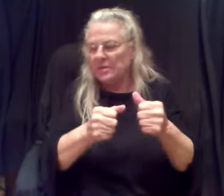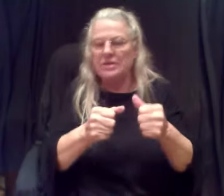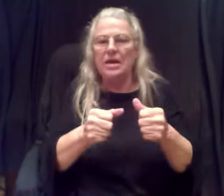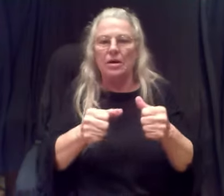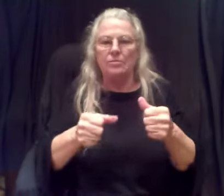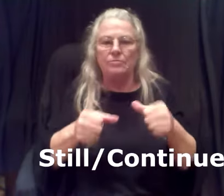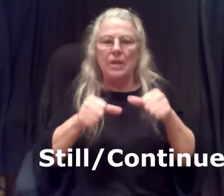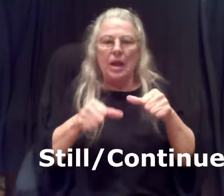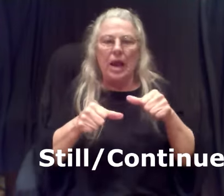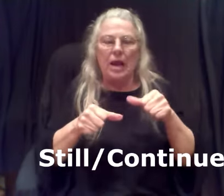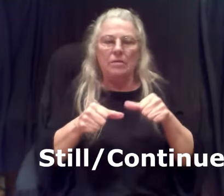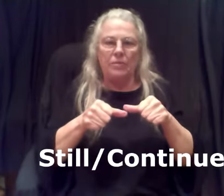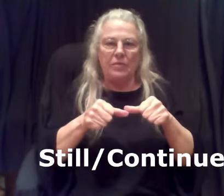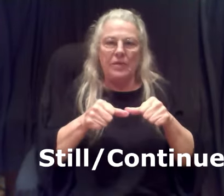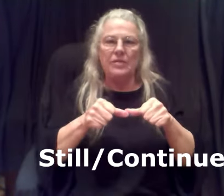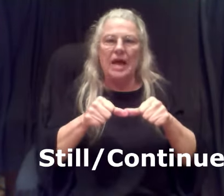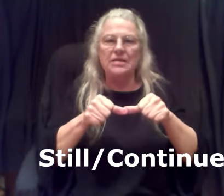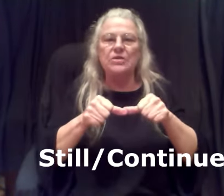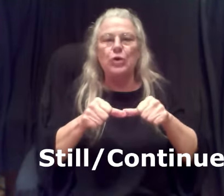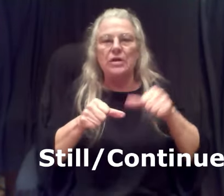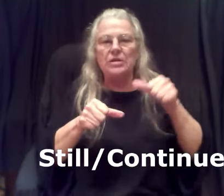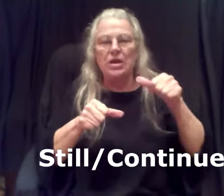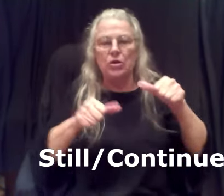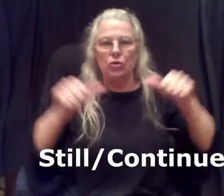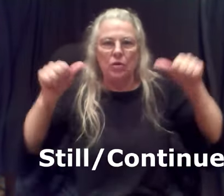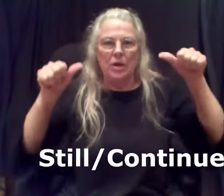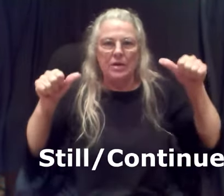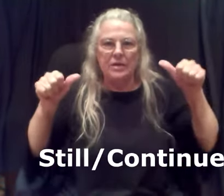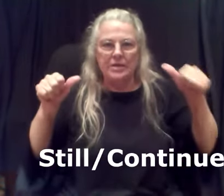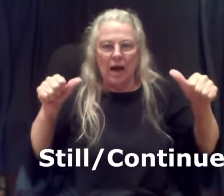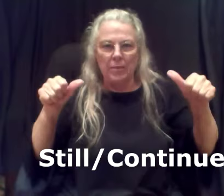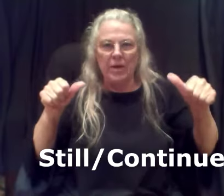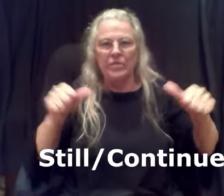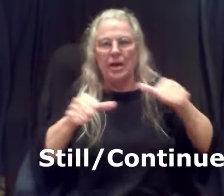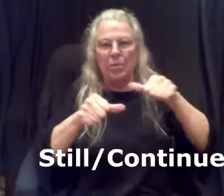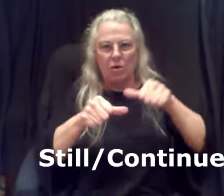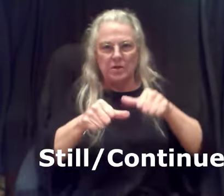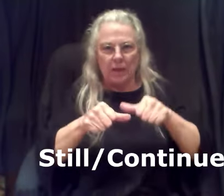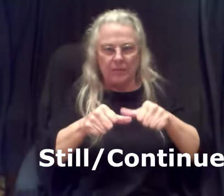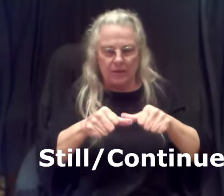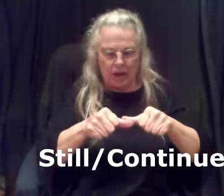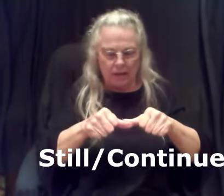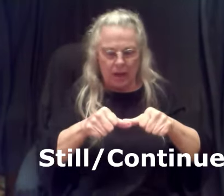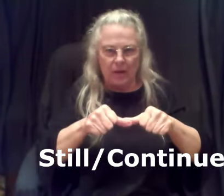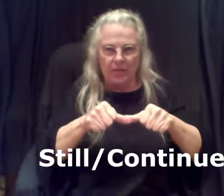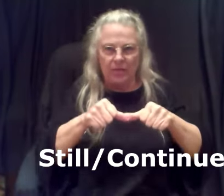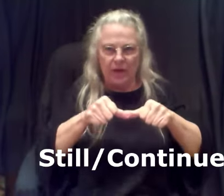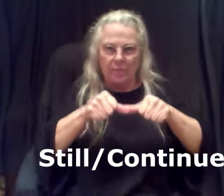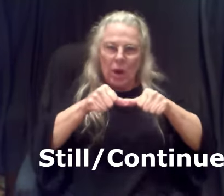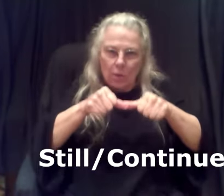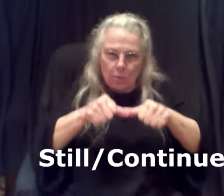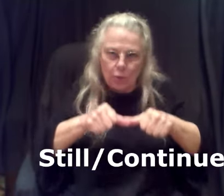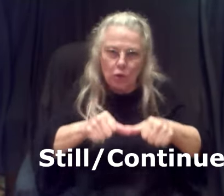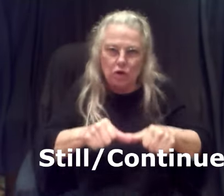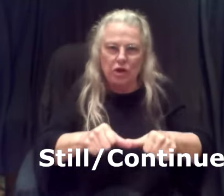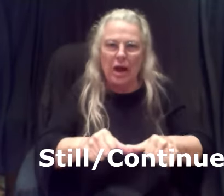Still, and that's to continue. Dominant thumb on top of the non-dominant thumb, push it out